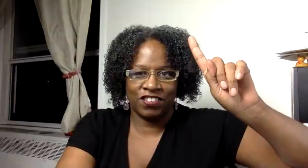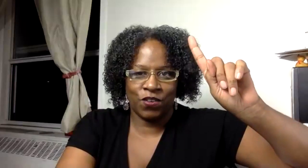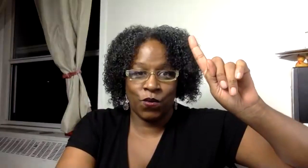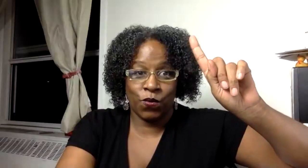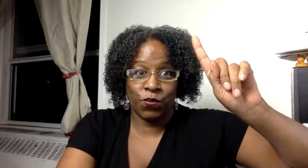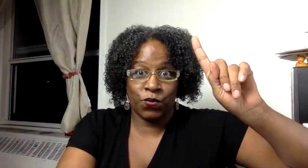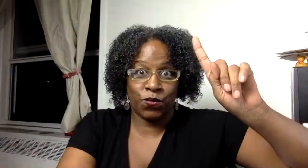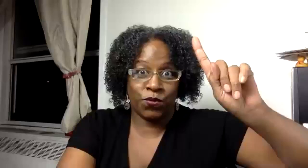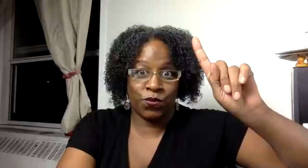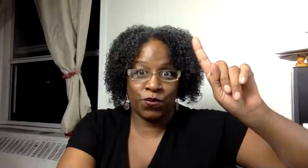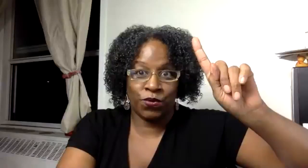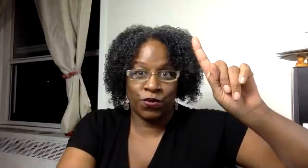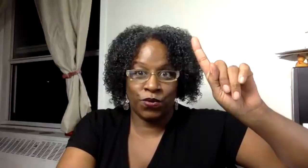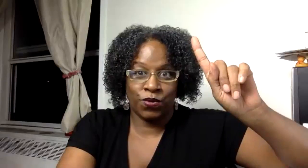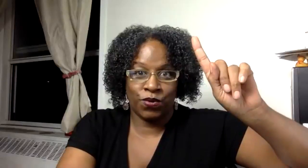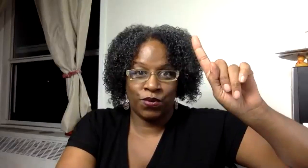Now we're back to Marcelette.